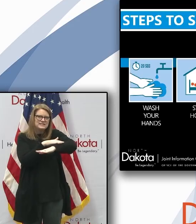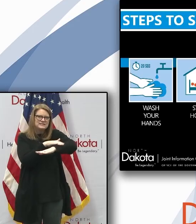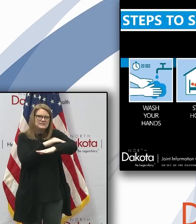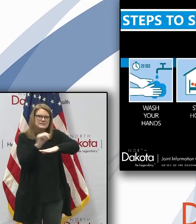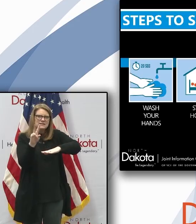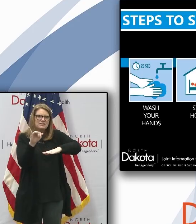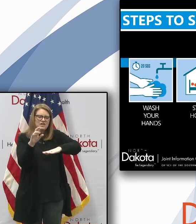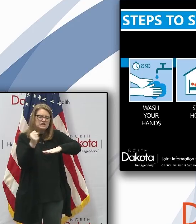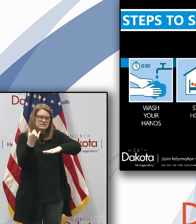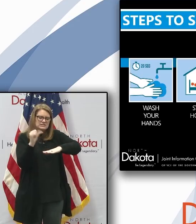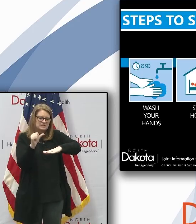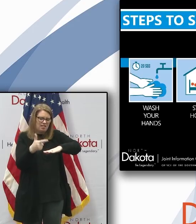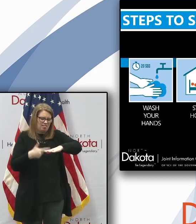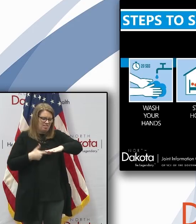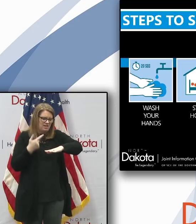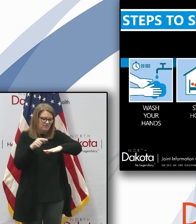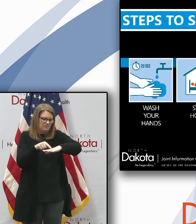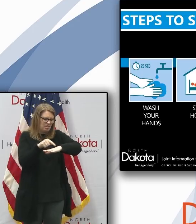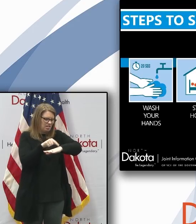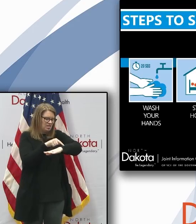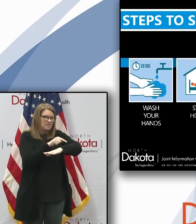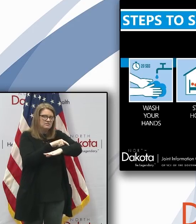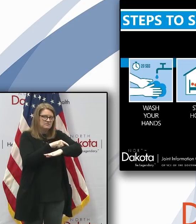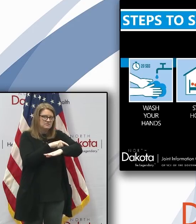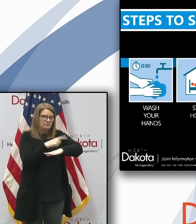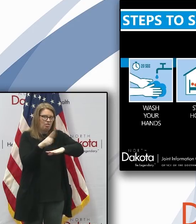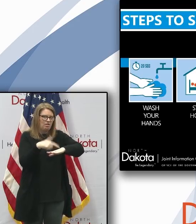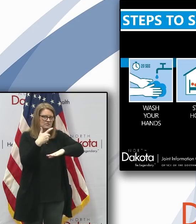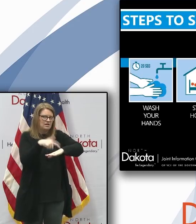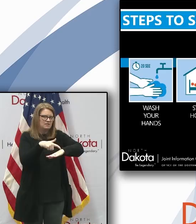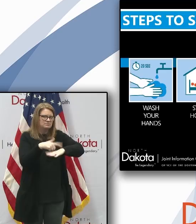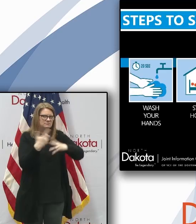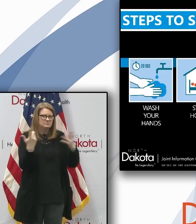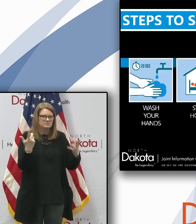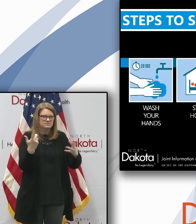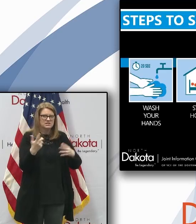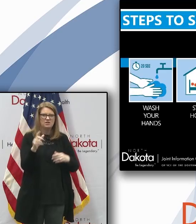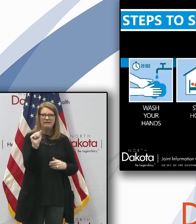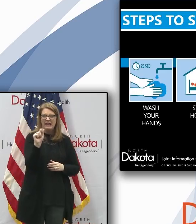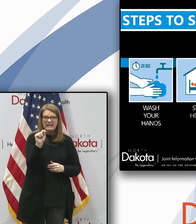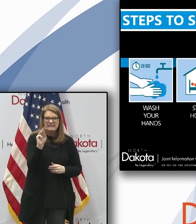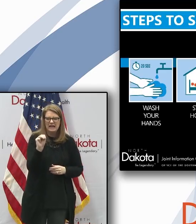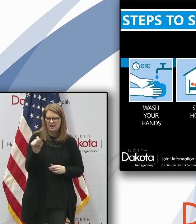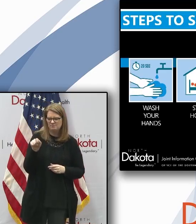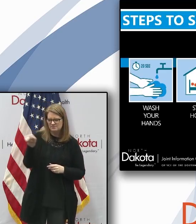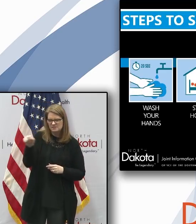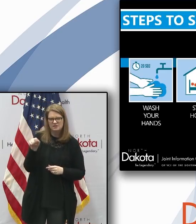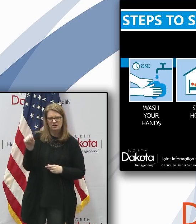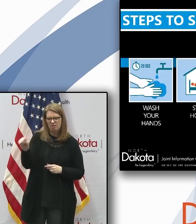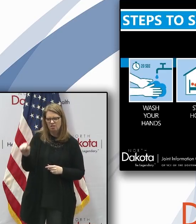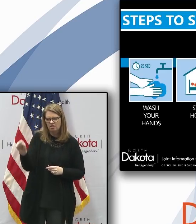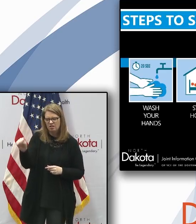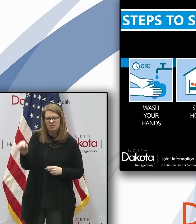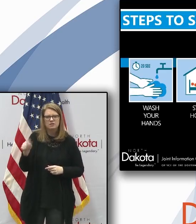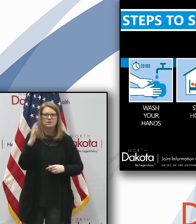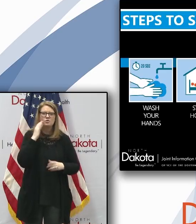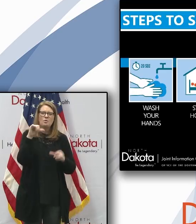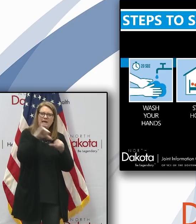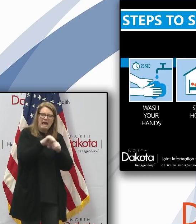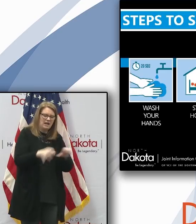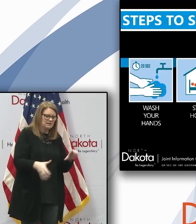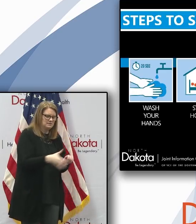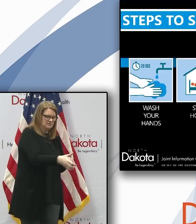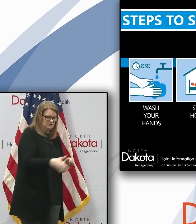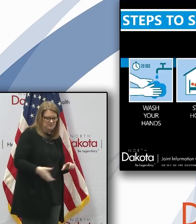your hands after you've touched common surface, ATMs, gas nozzles at a gas station,